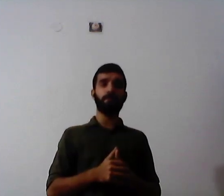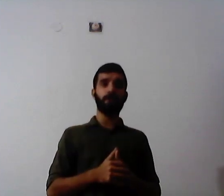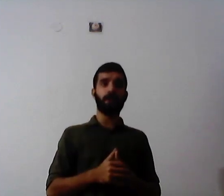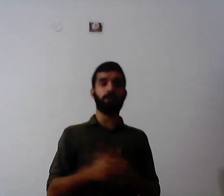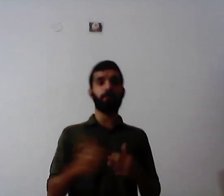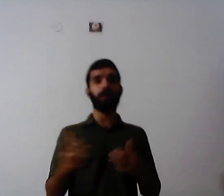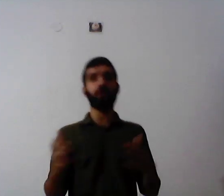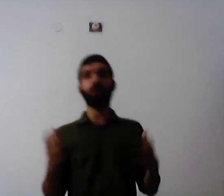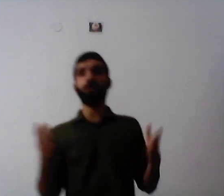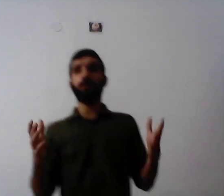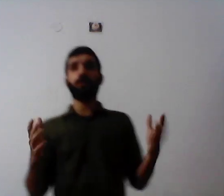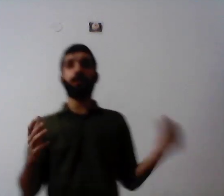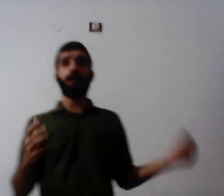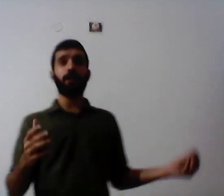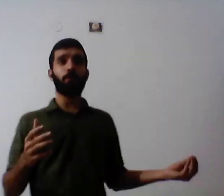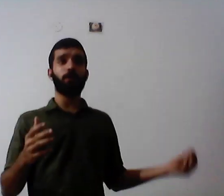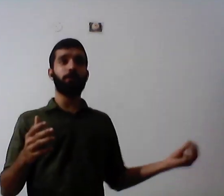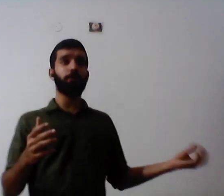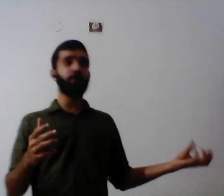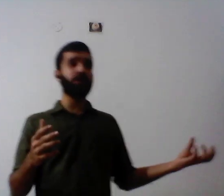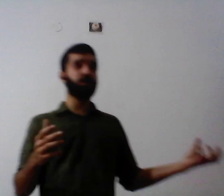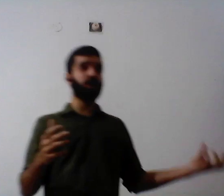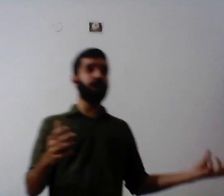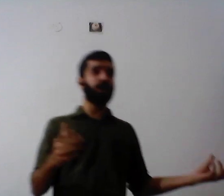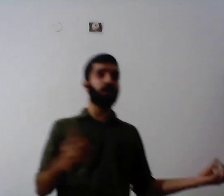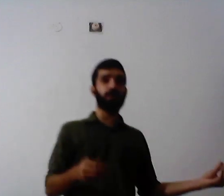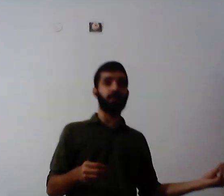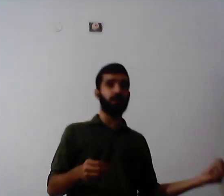Yeah, like whatever we just studied now itself, like